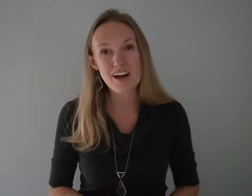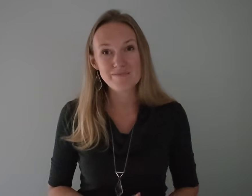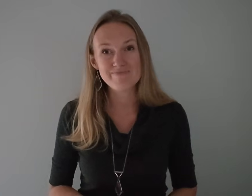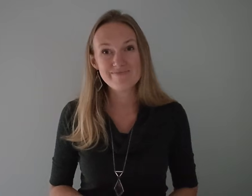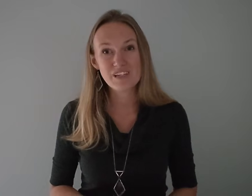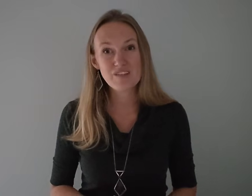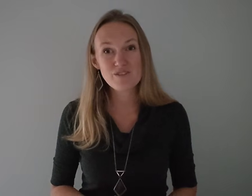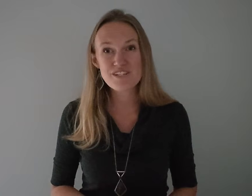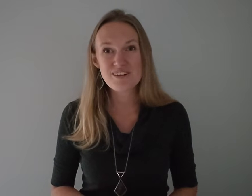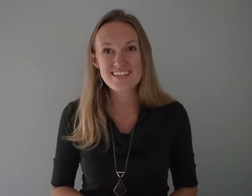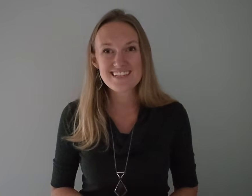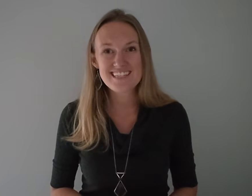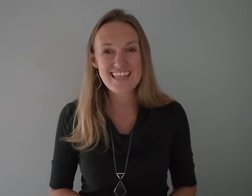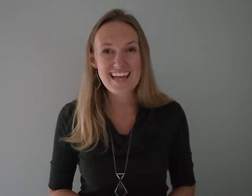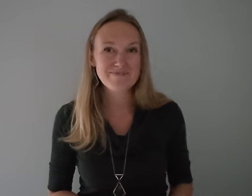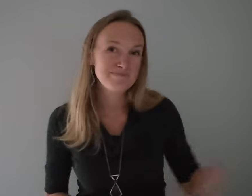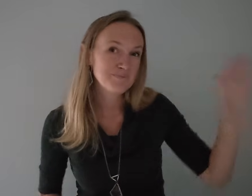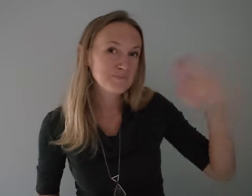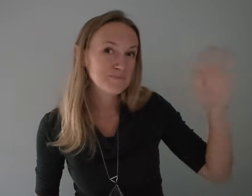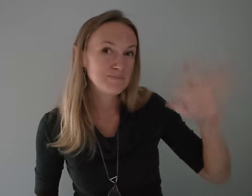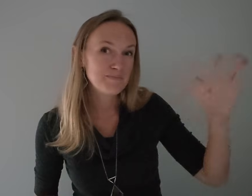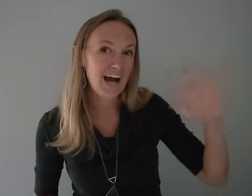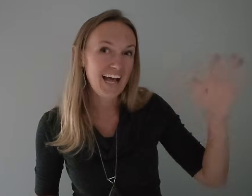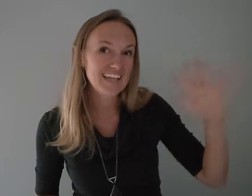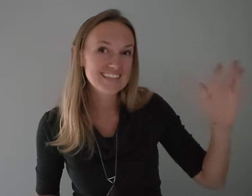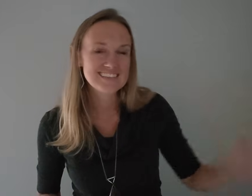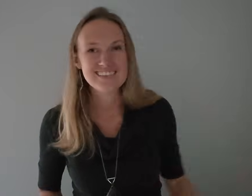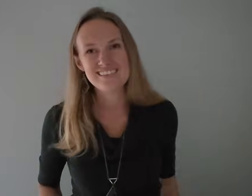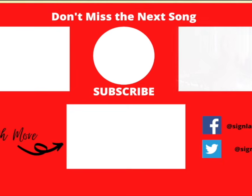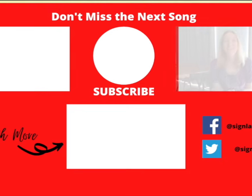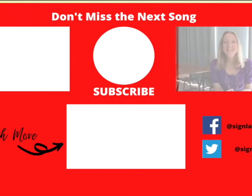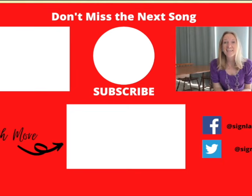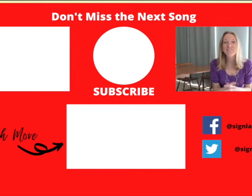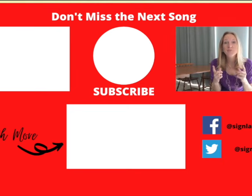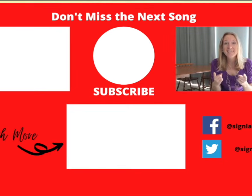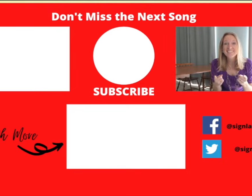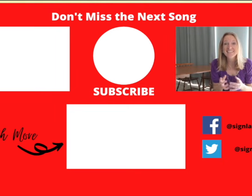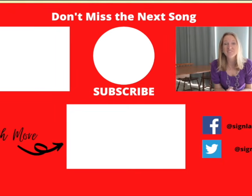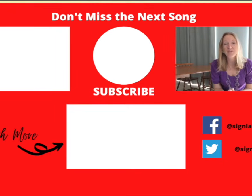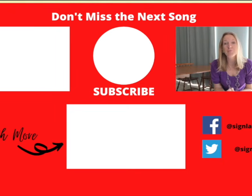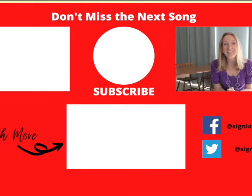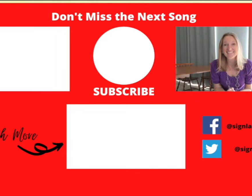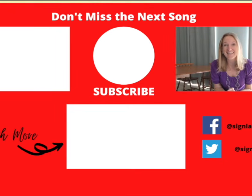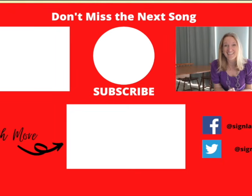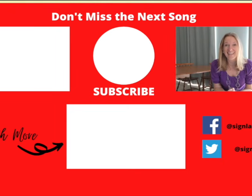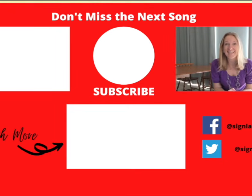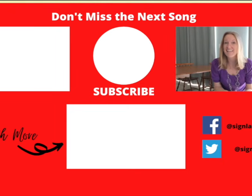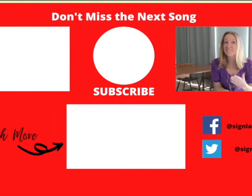bottom. Looking forward to it. See you then. Bye. If you liked today's video, please click like. It gives me